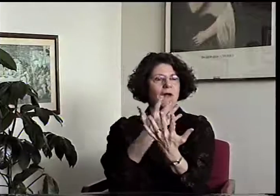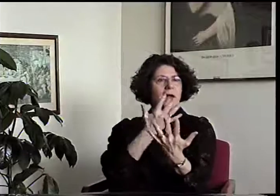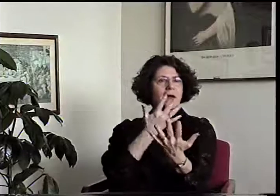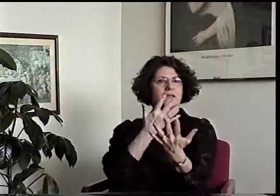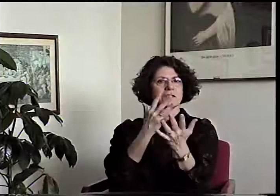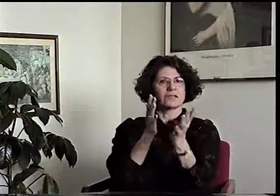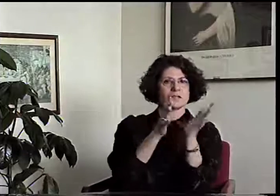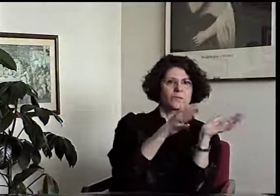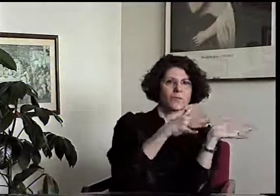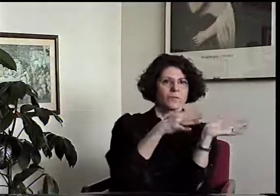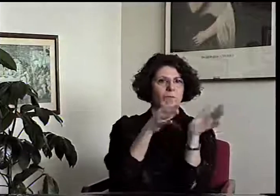grass.